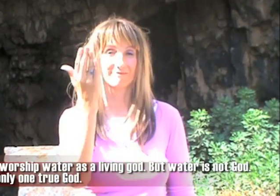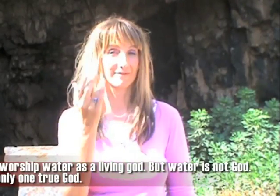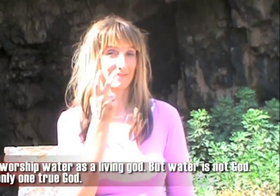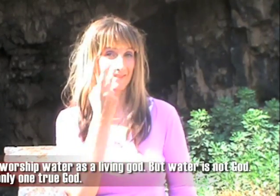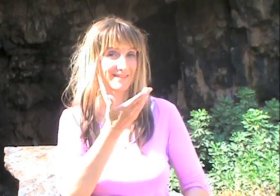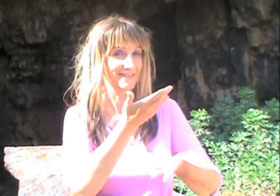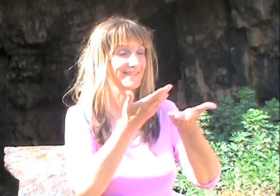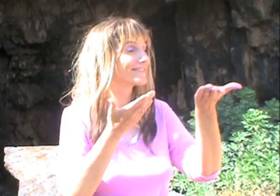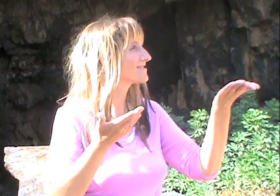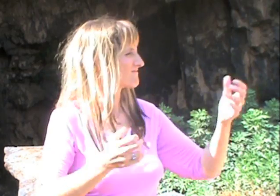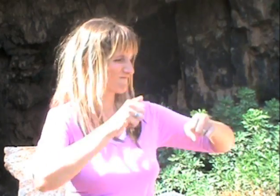God.